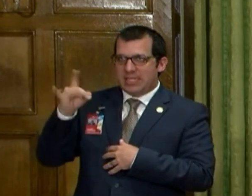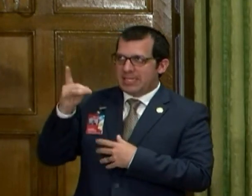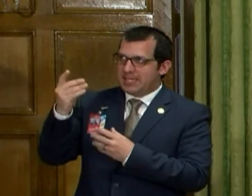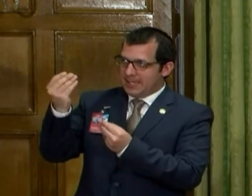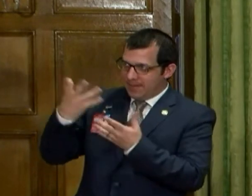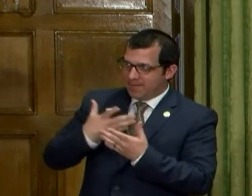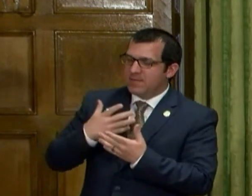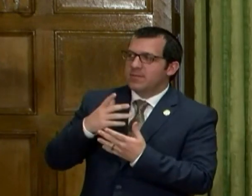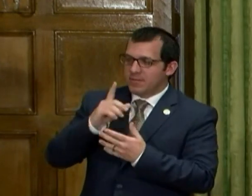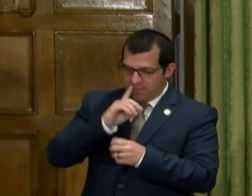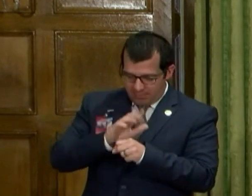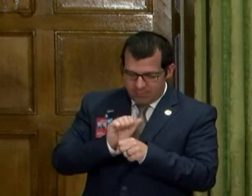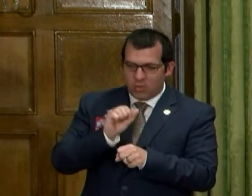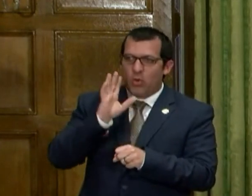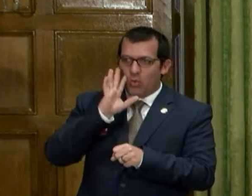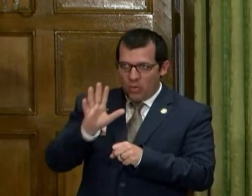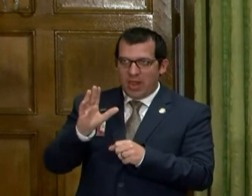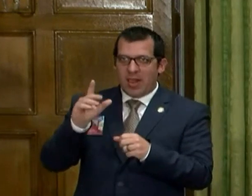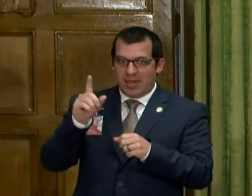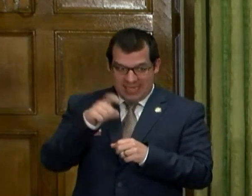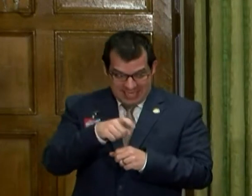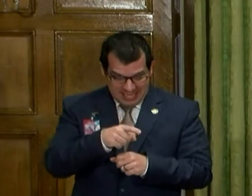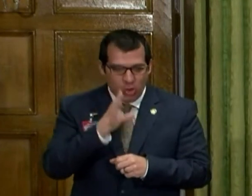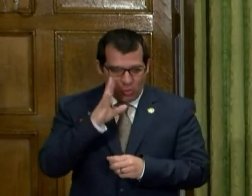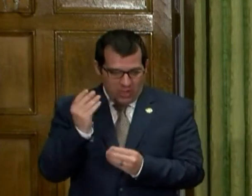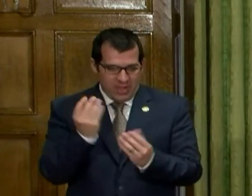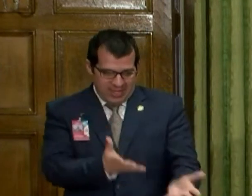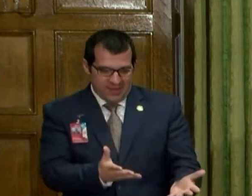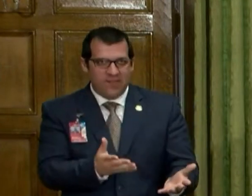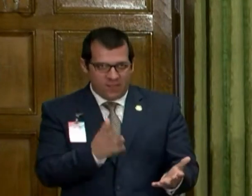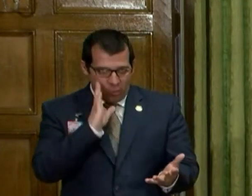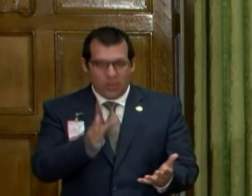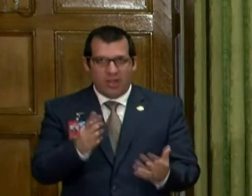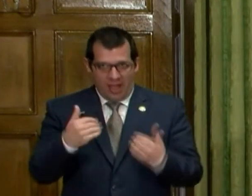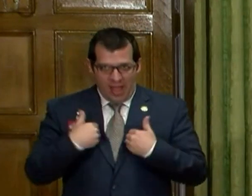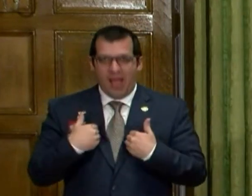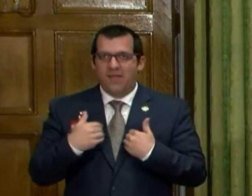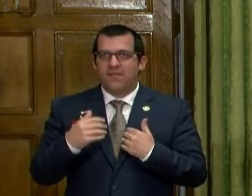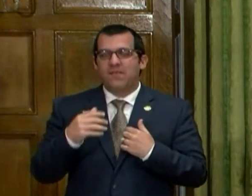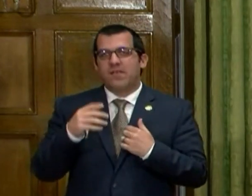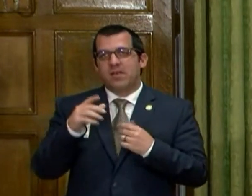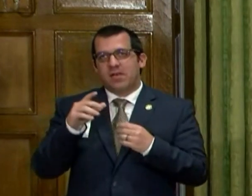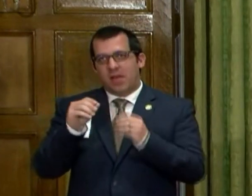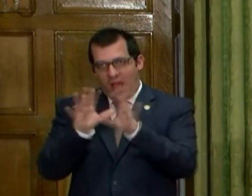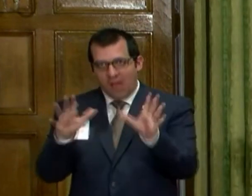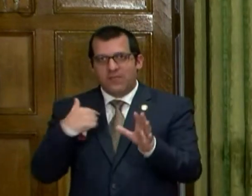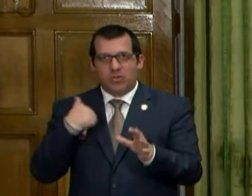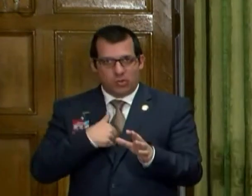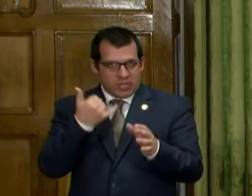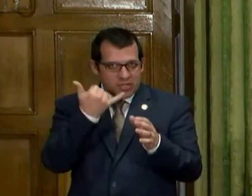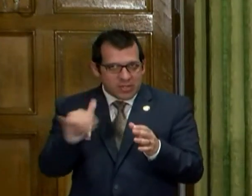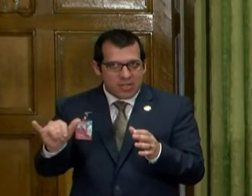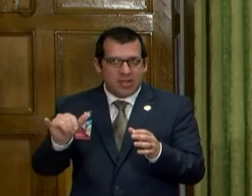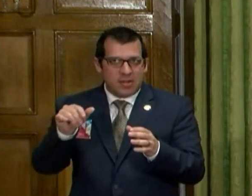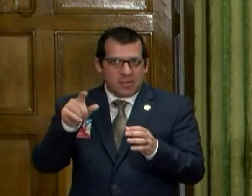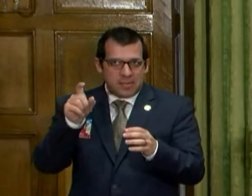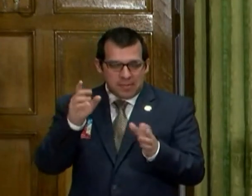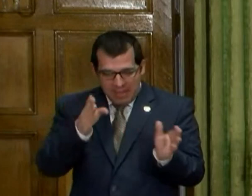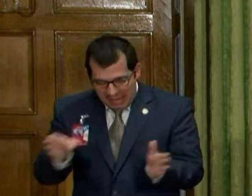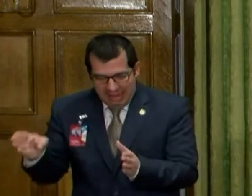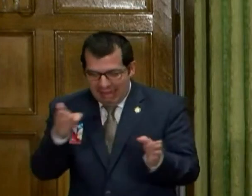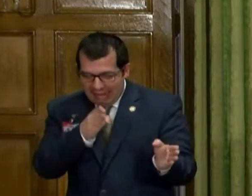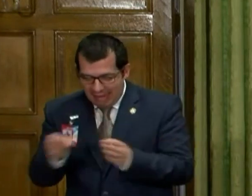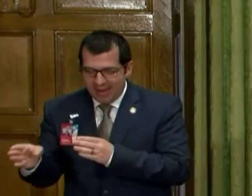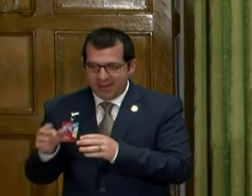when we need ventilators, we're going to have ventilators. Now, that doesn't stop us from planning and working